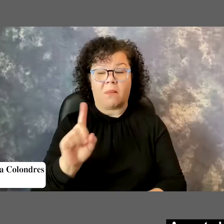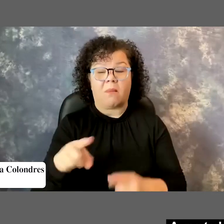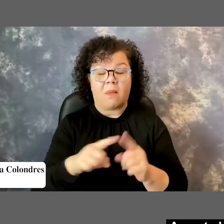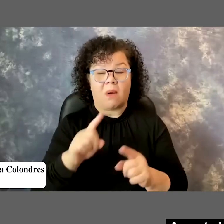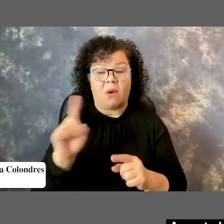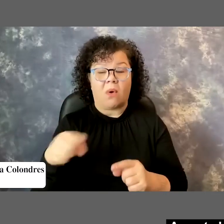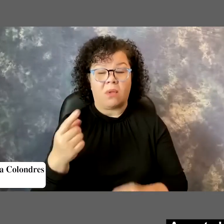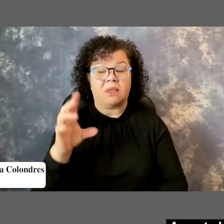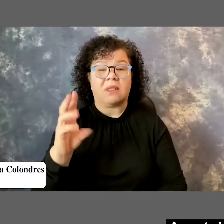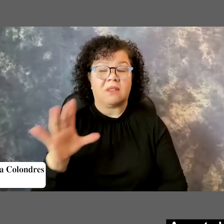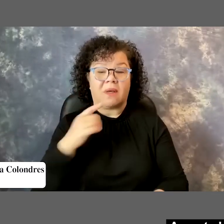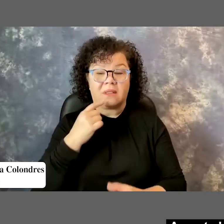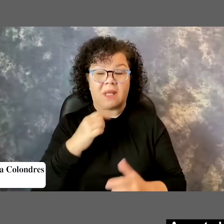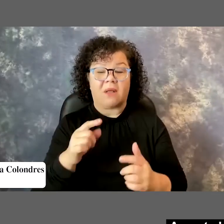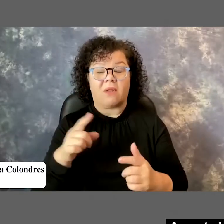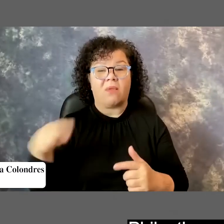a notable difference.